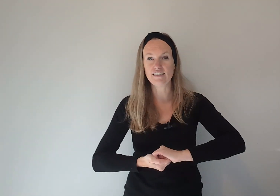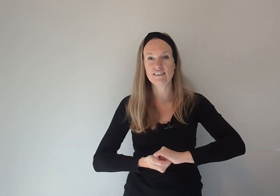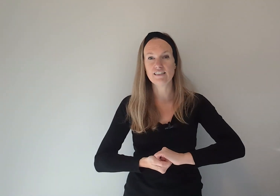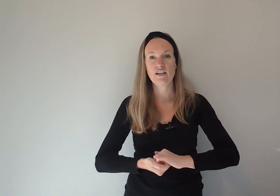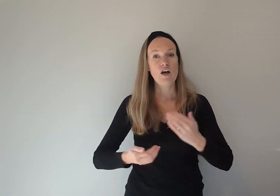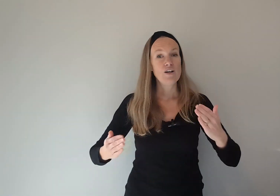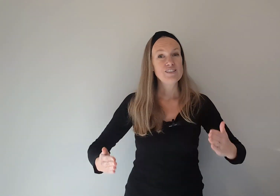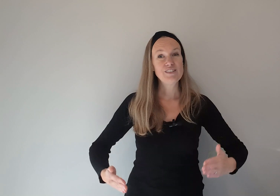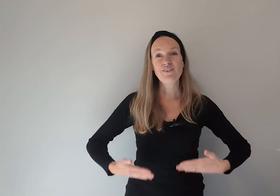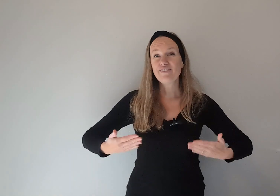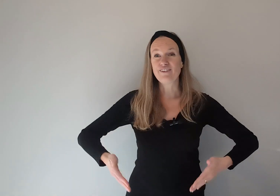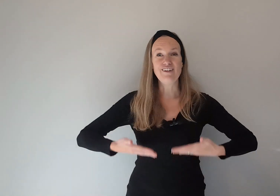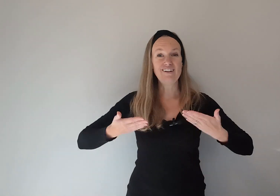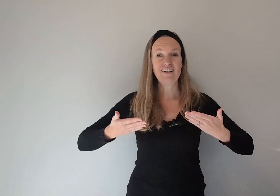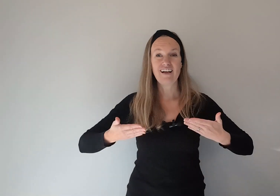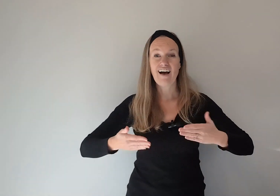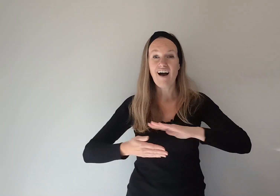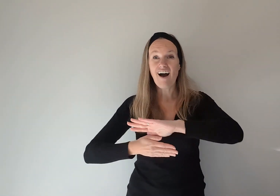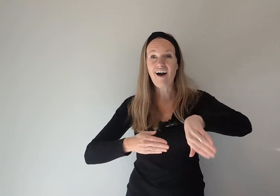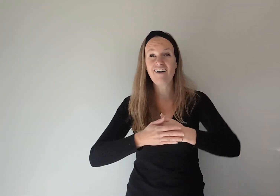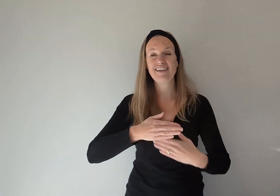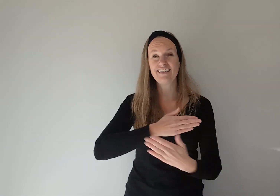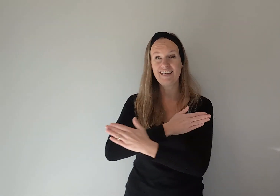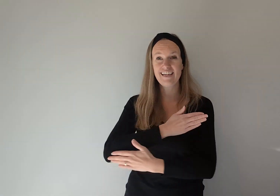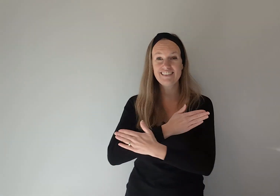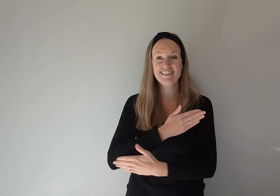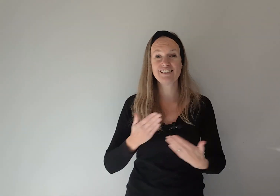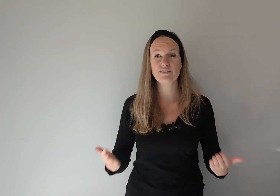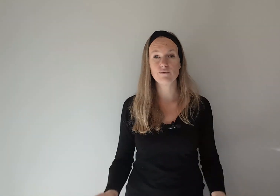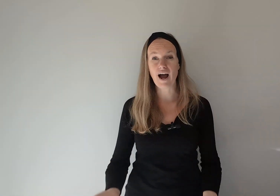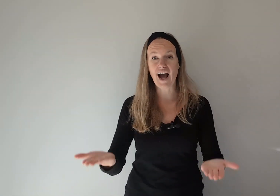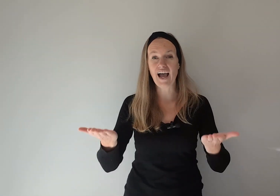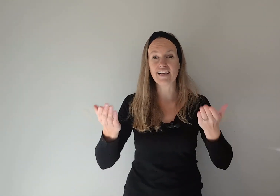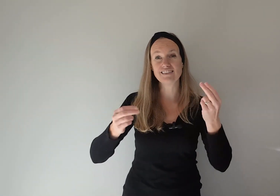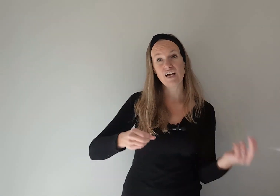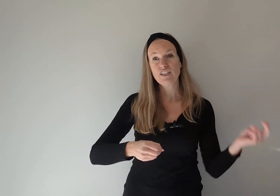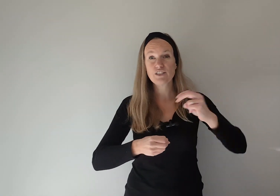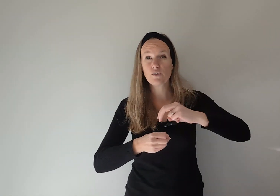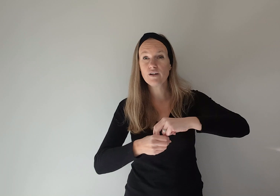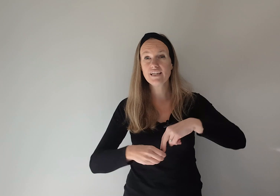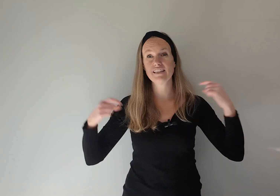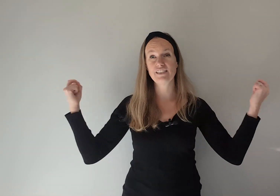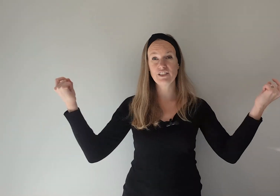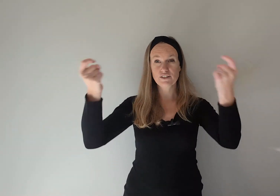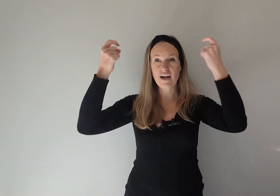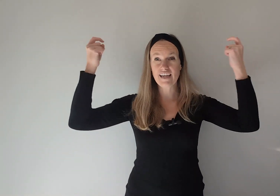reconciled. Joyful, all ye nations rise, join the